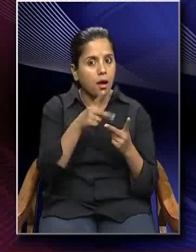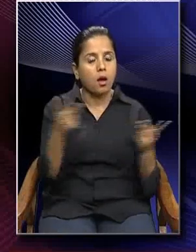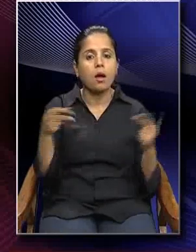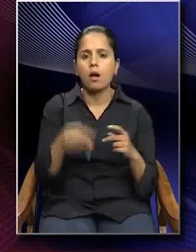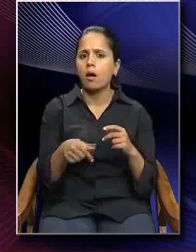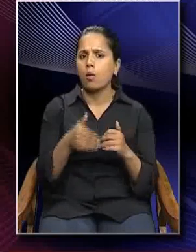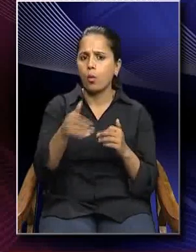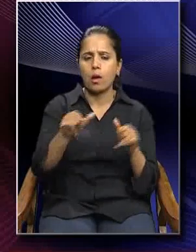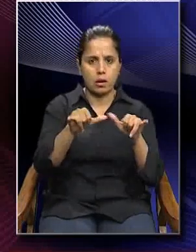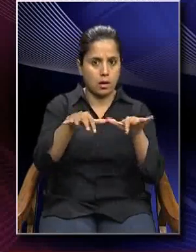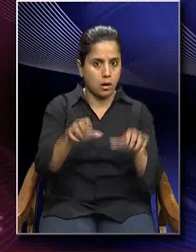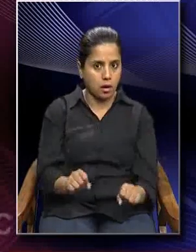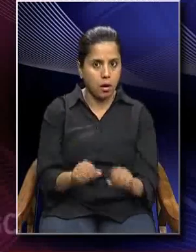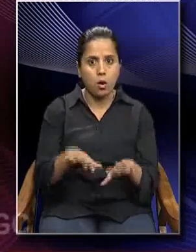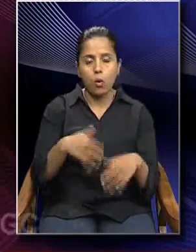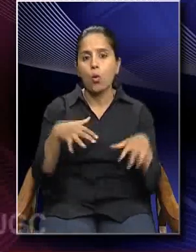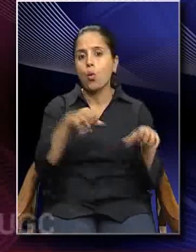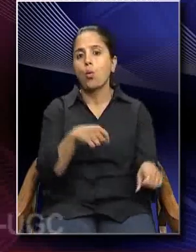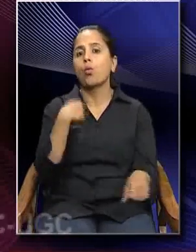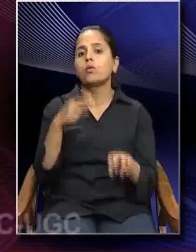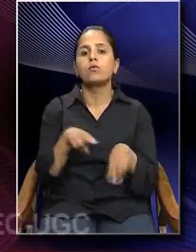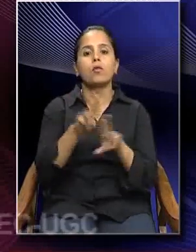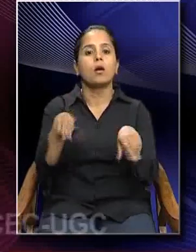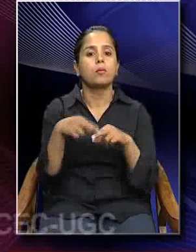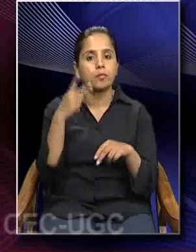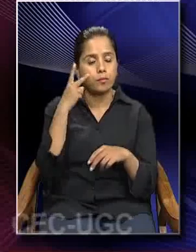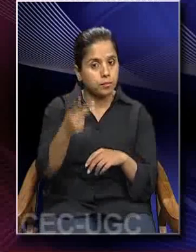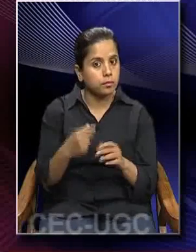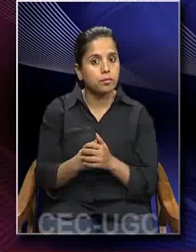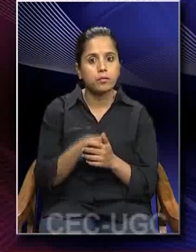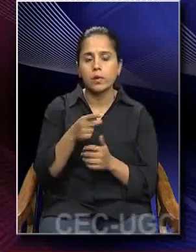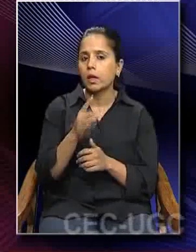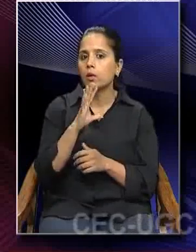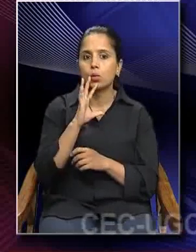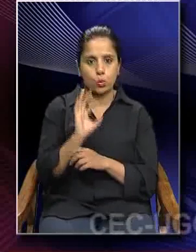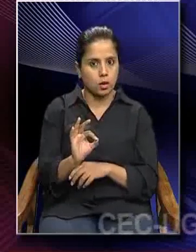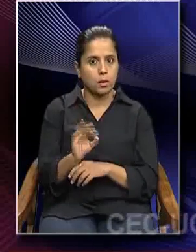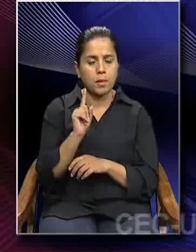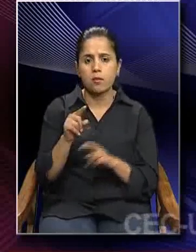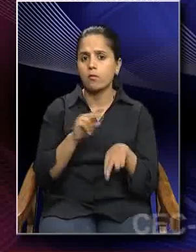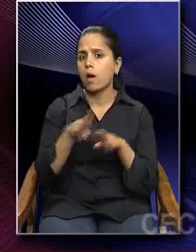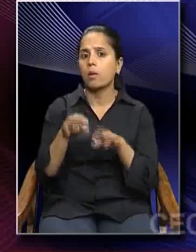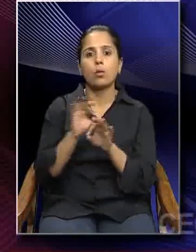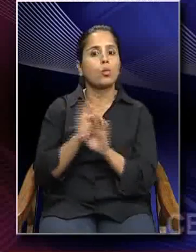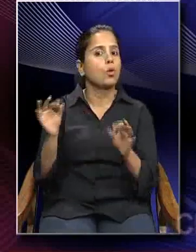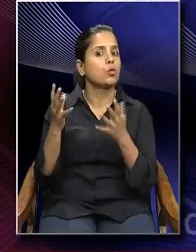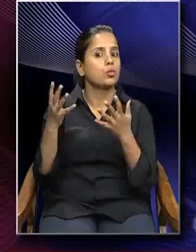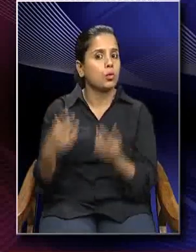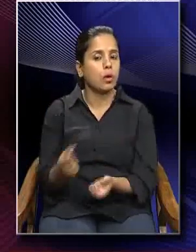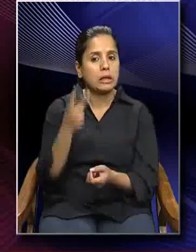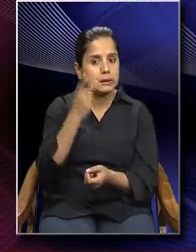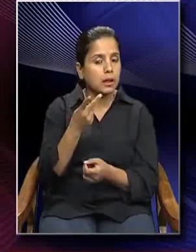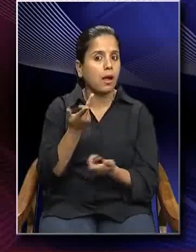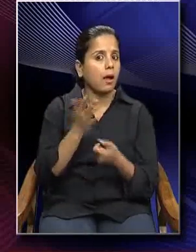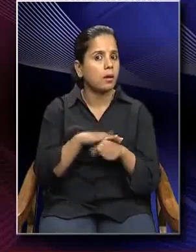cultivable land owned by the family was very real, and no family wanted to face